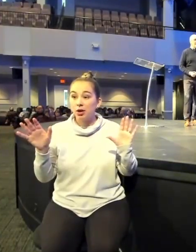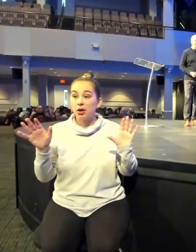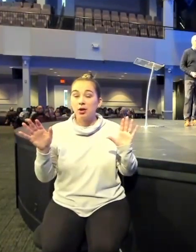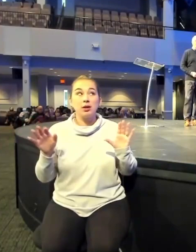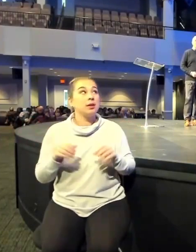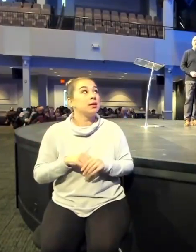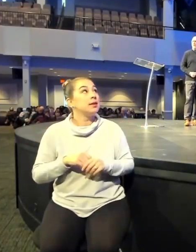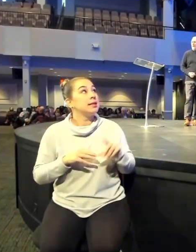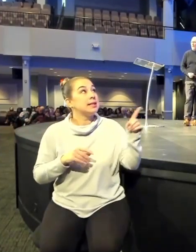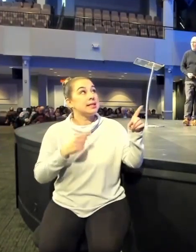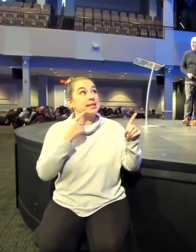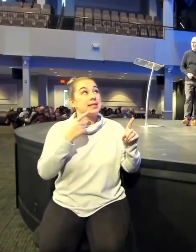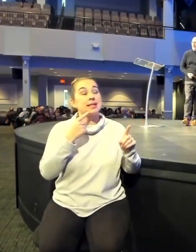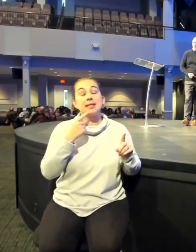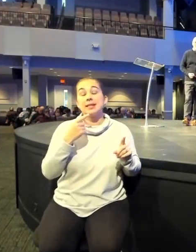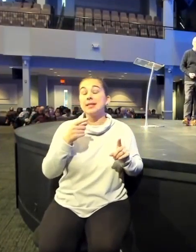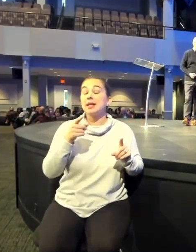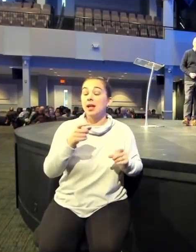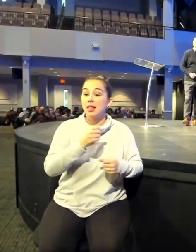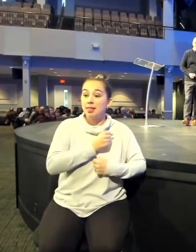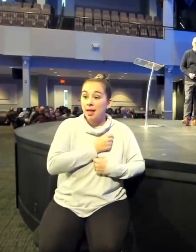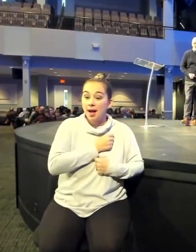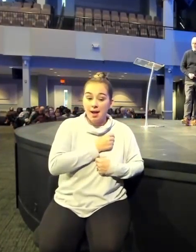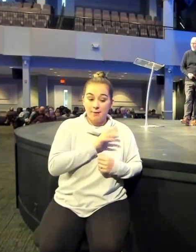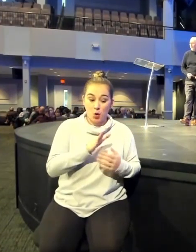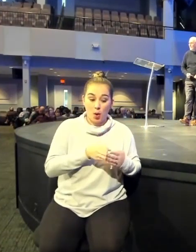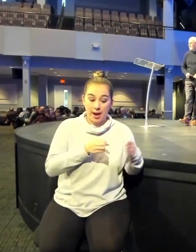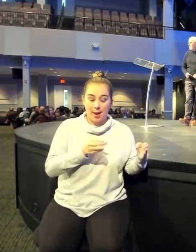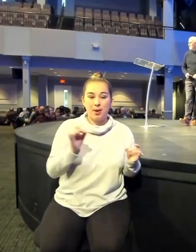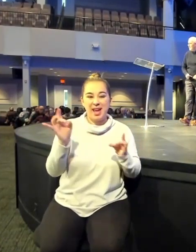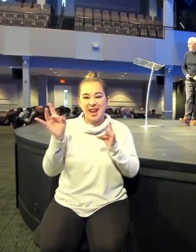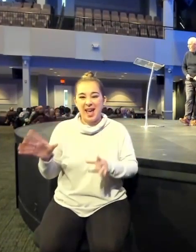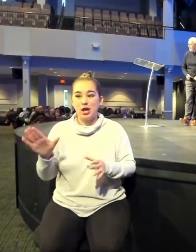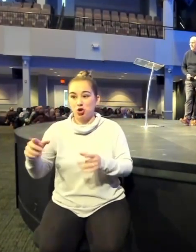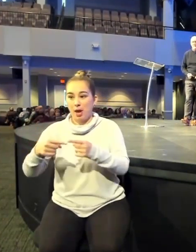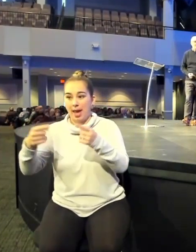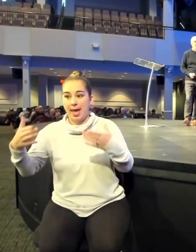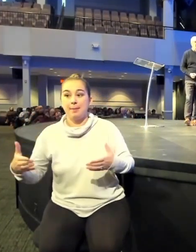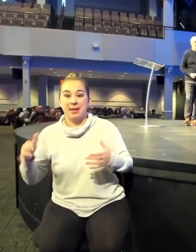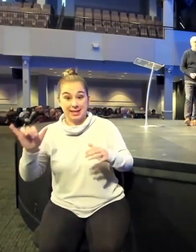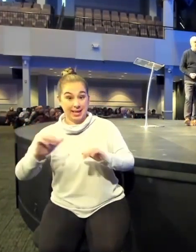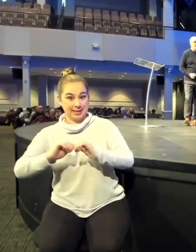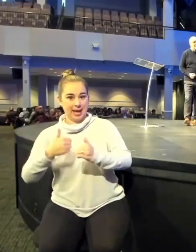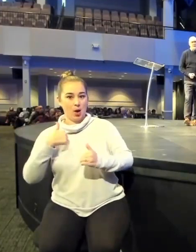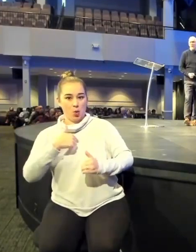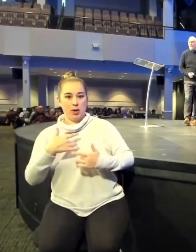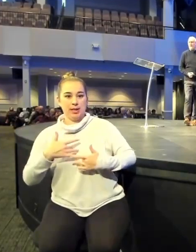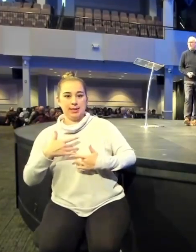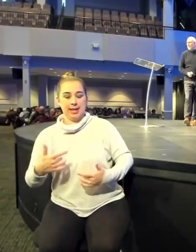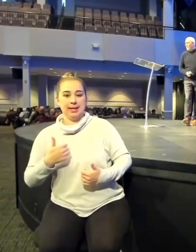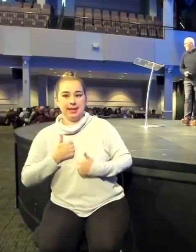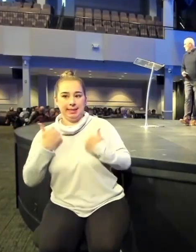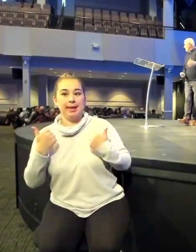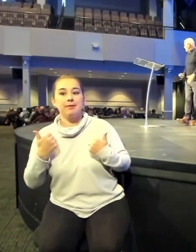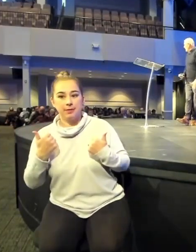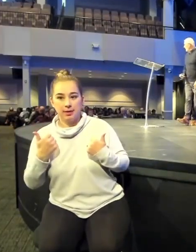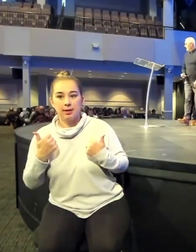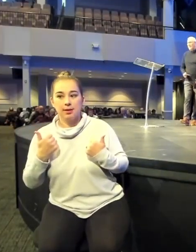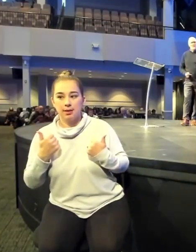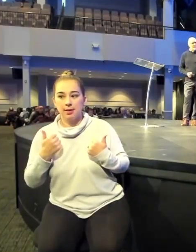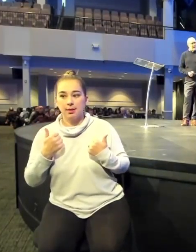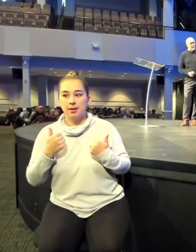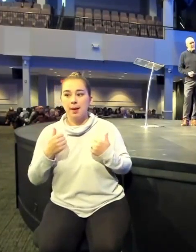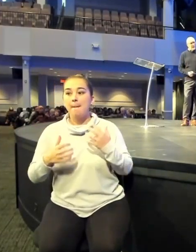it was said, love your neighbor and hate your enemies. That's the way most of us live, right? Okay. You've heard that's the way most people